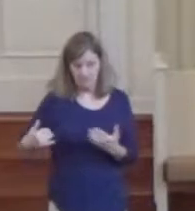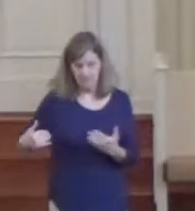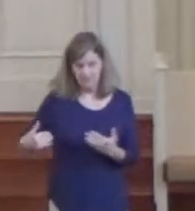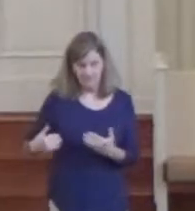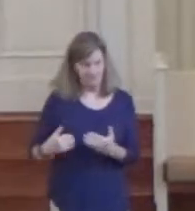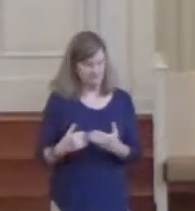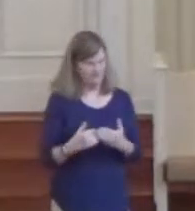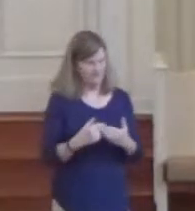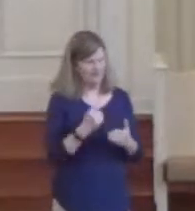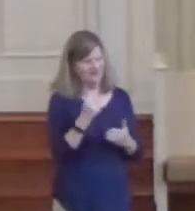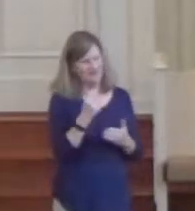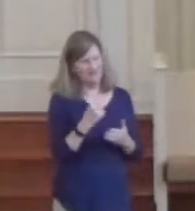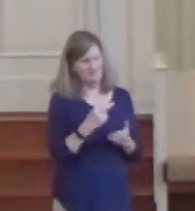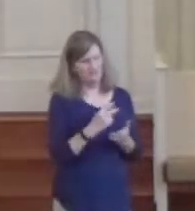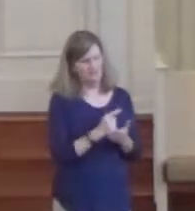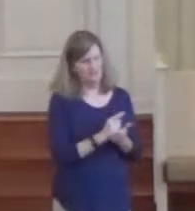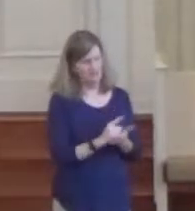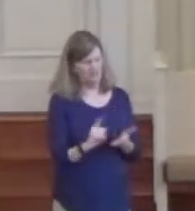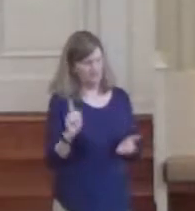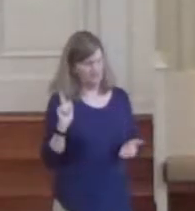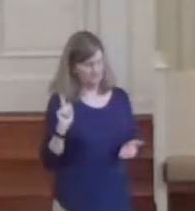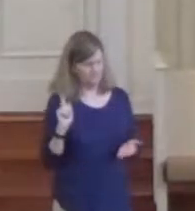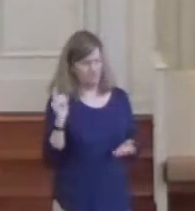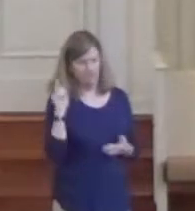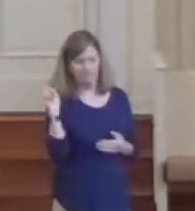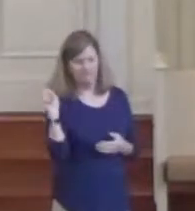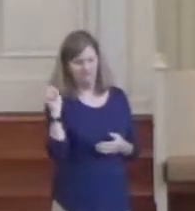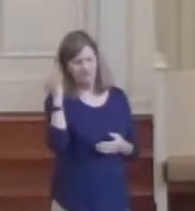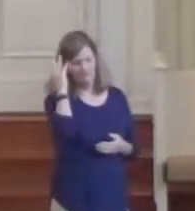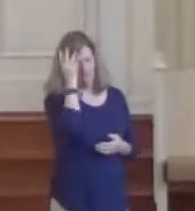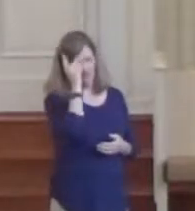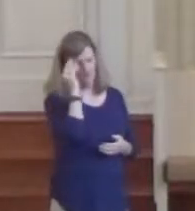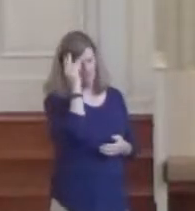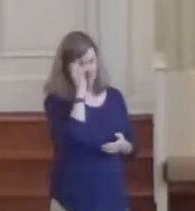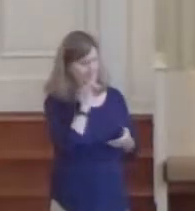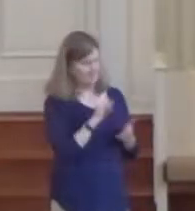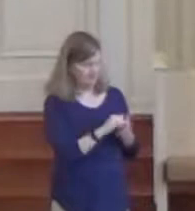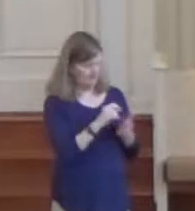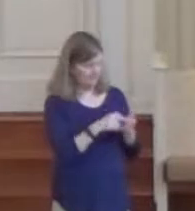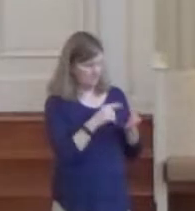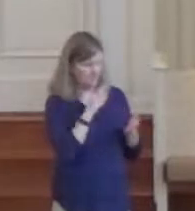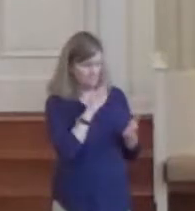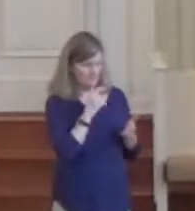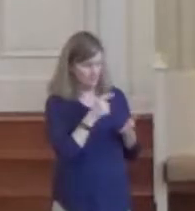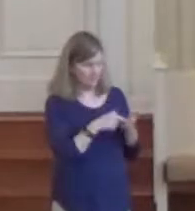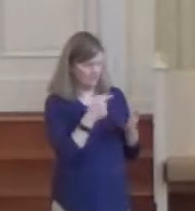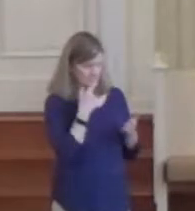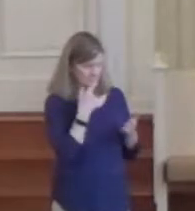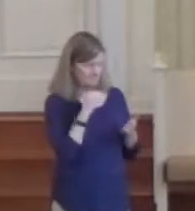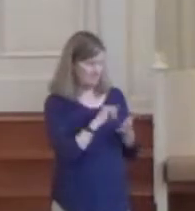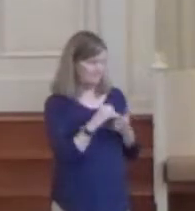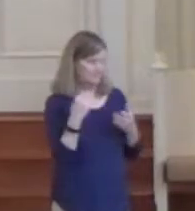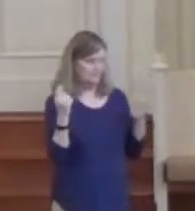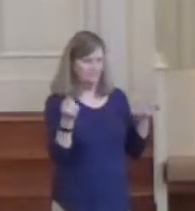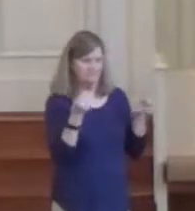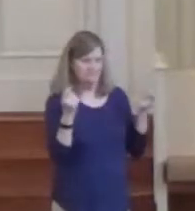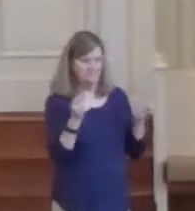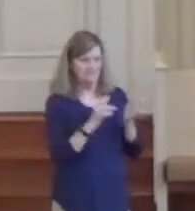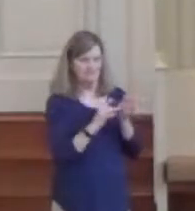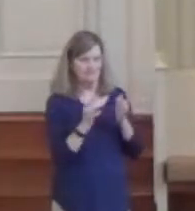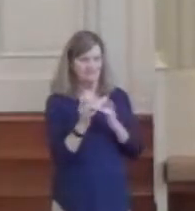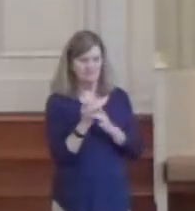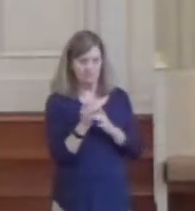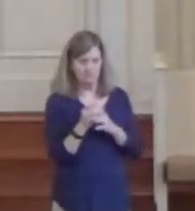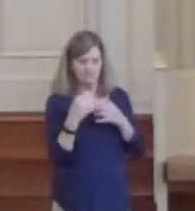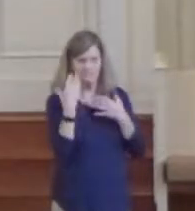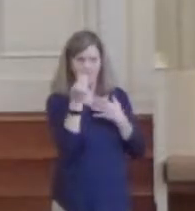halfway through last week, I thought about that, and that was going to be what I said. And then we'd all celebrate the goodness of Jesus, go home, and